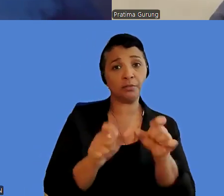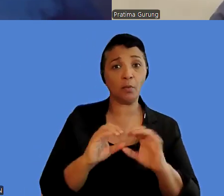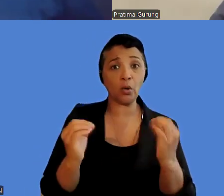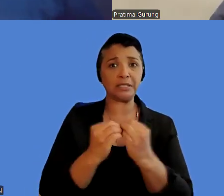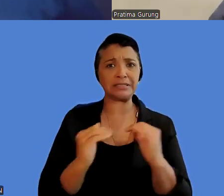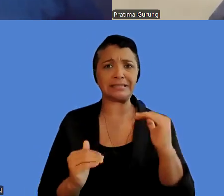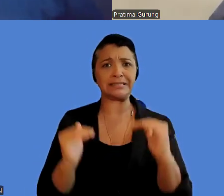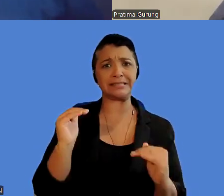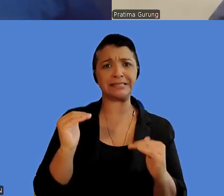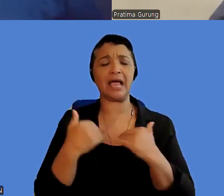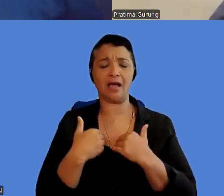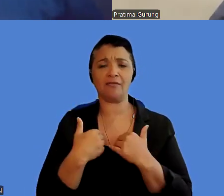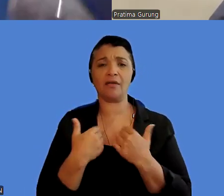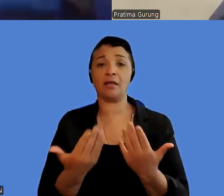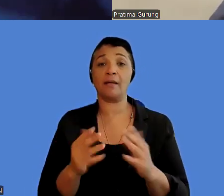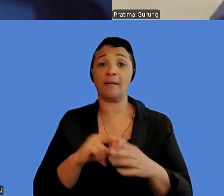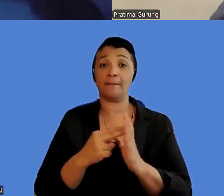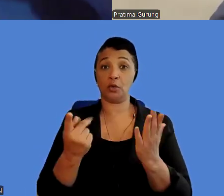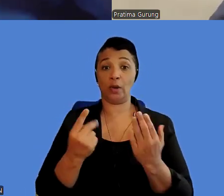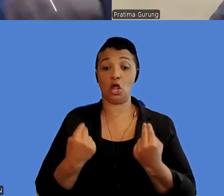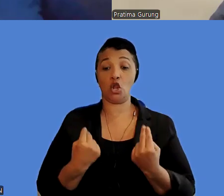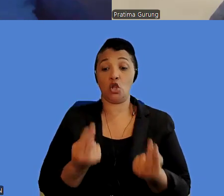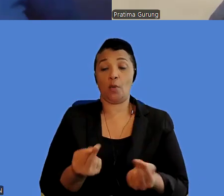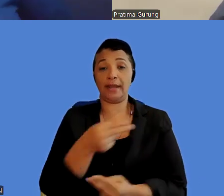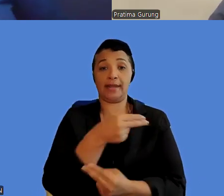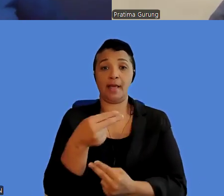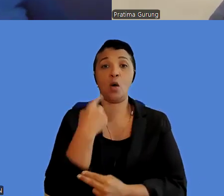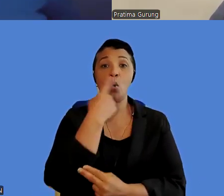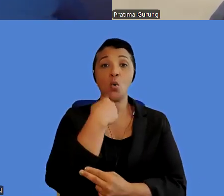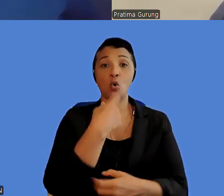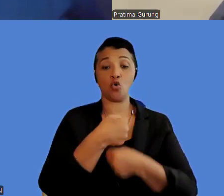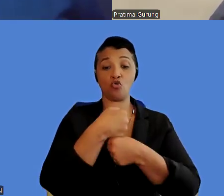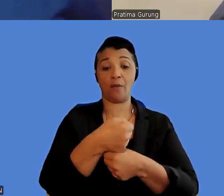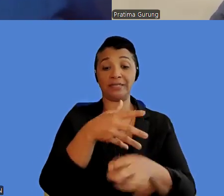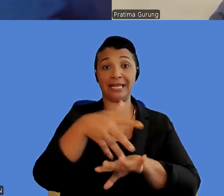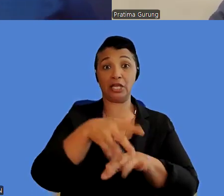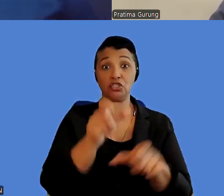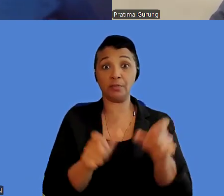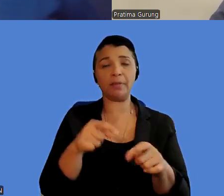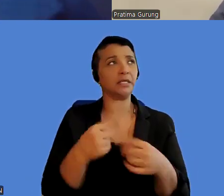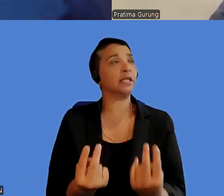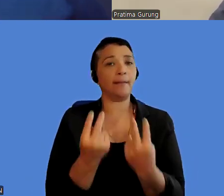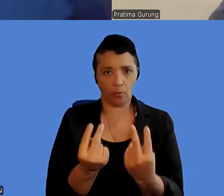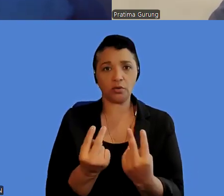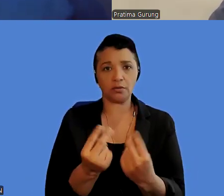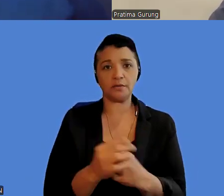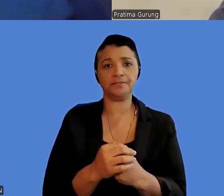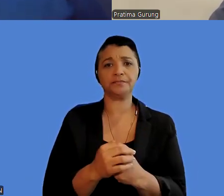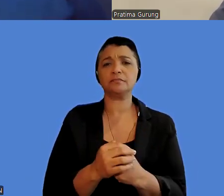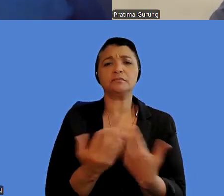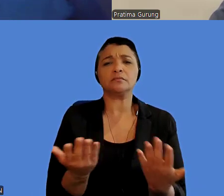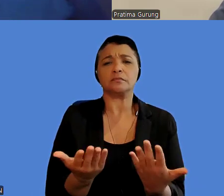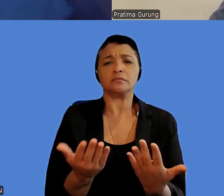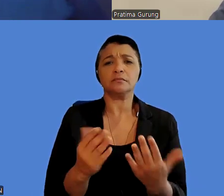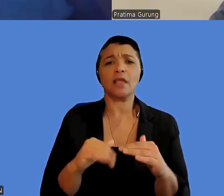That is why the nomination of indigenous peoples should be very critical. And what does it look like is we want